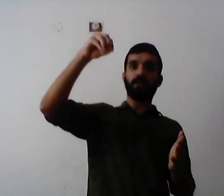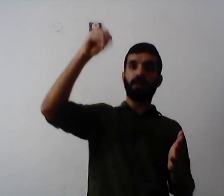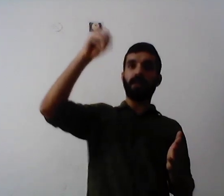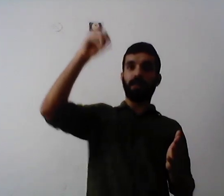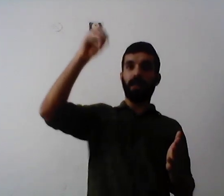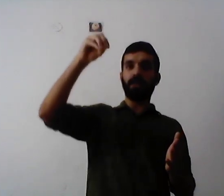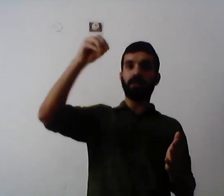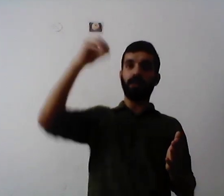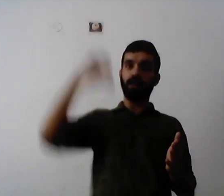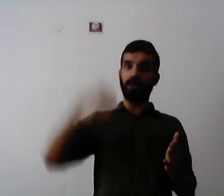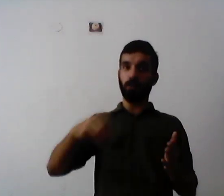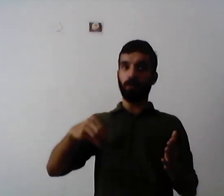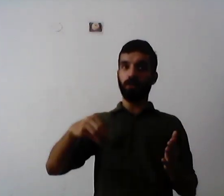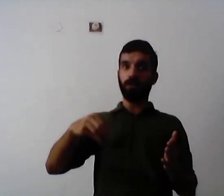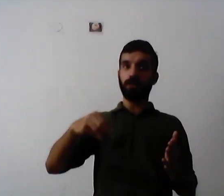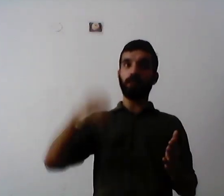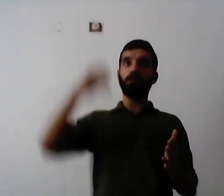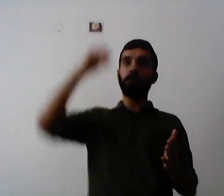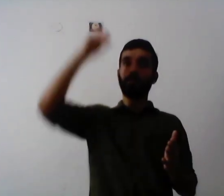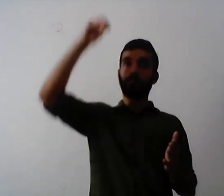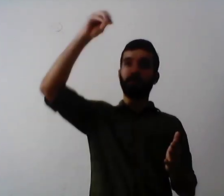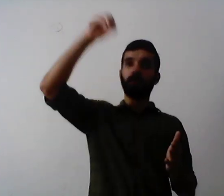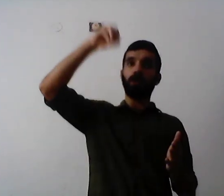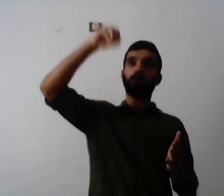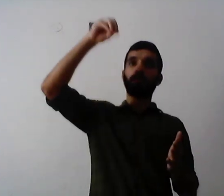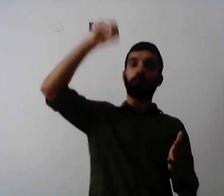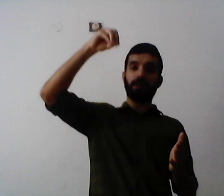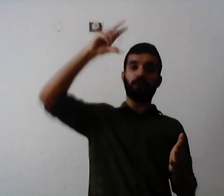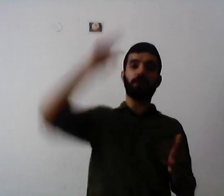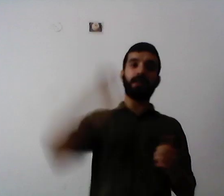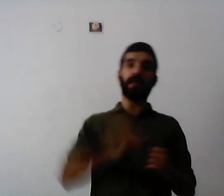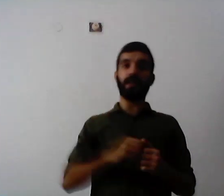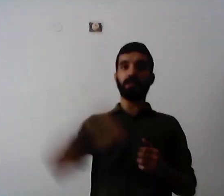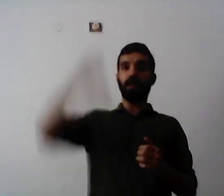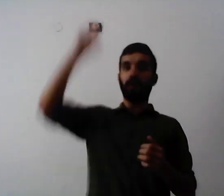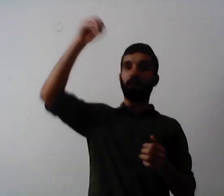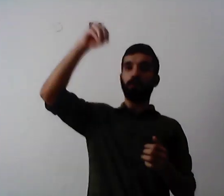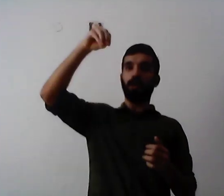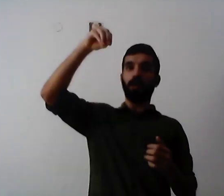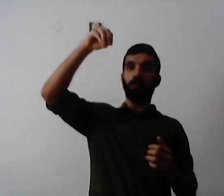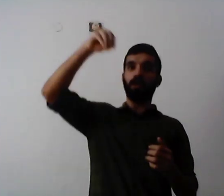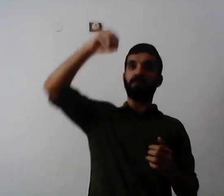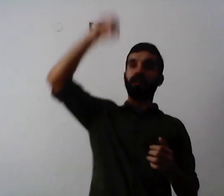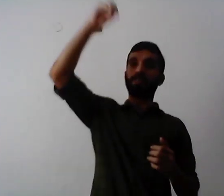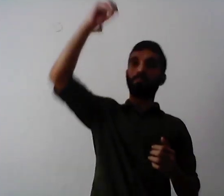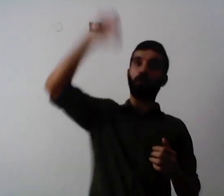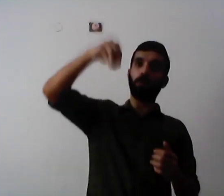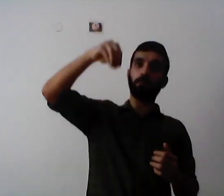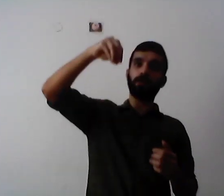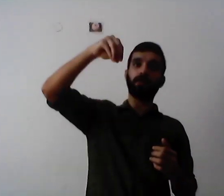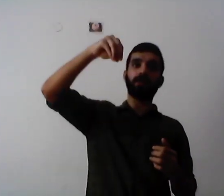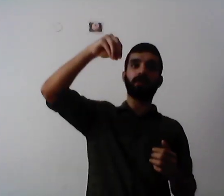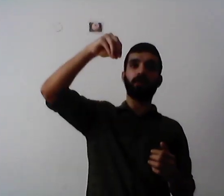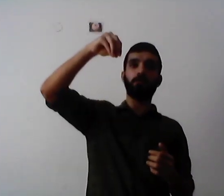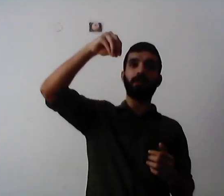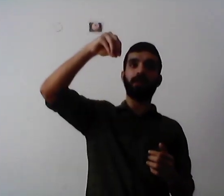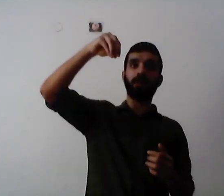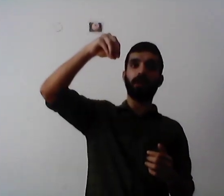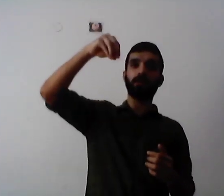that gas in the liquid? That will be proportional to the pressure of the gas above the liquid. If there is more pressure exerted by that gas,